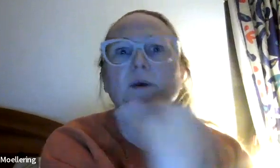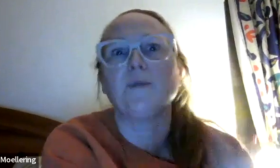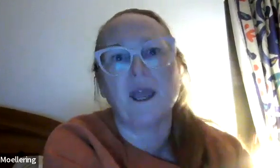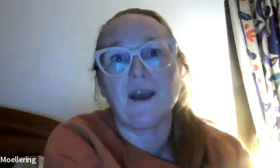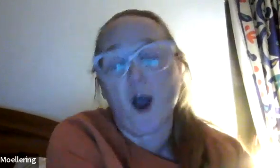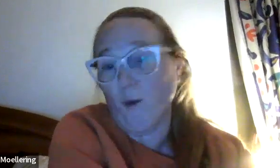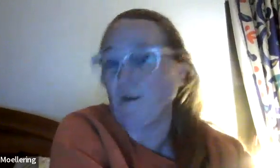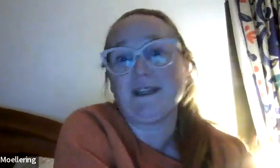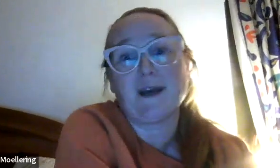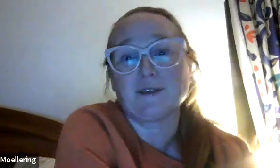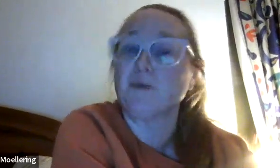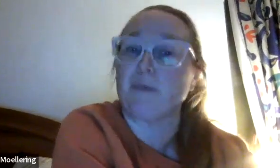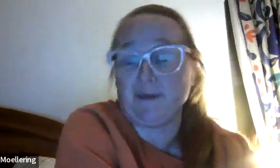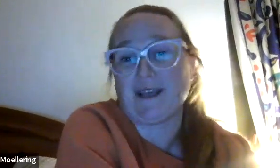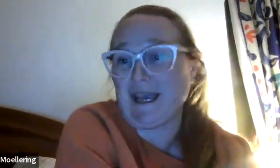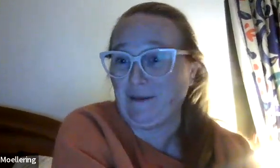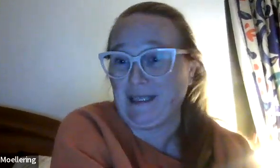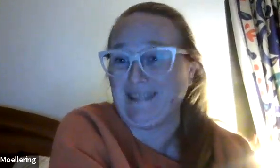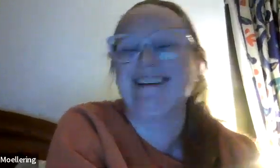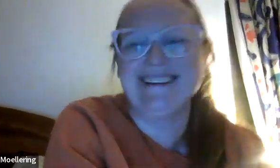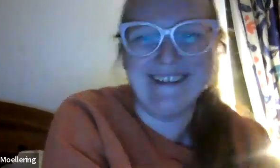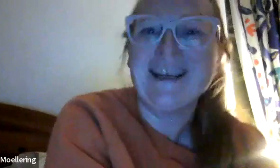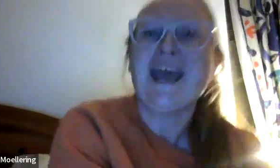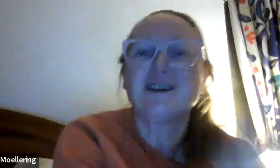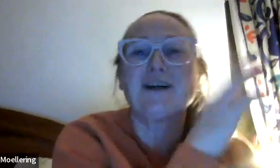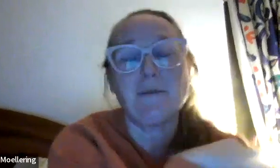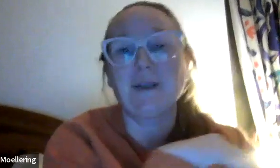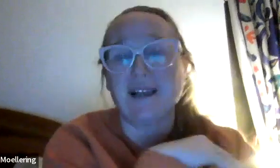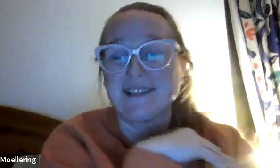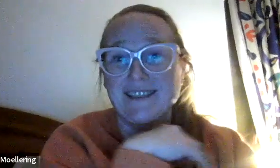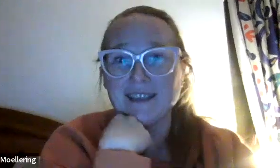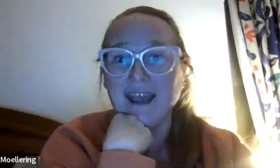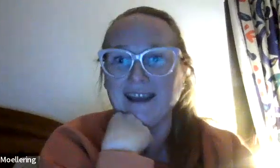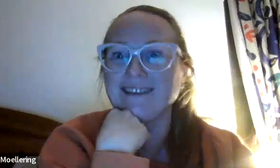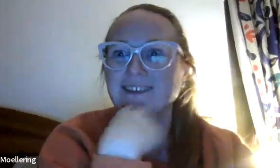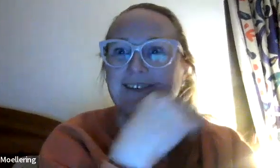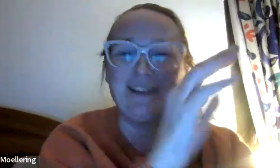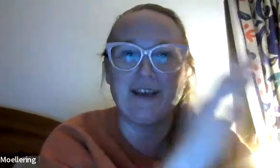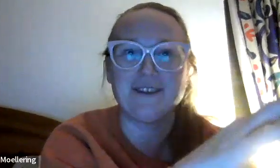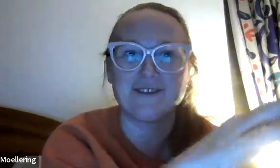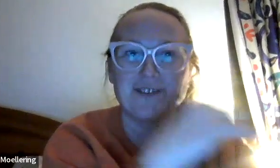So like only the October people get Halloween. There are a couple of classes like that are, that are